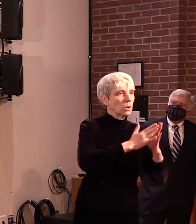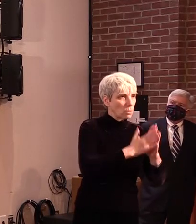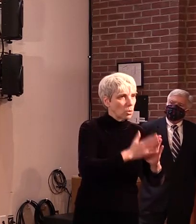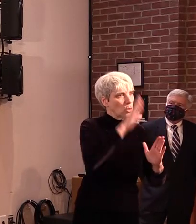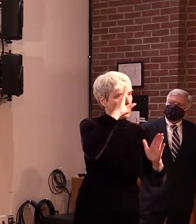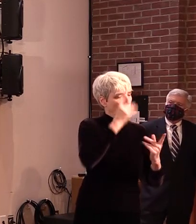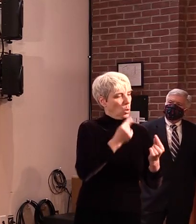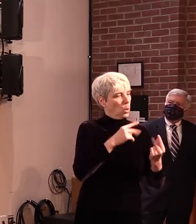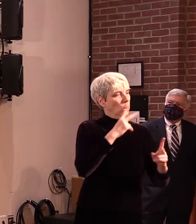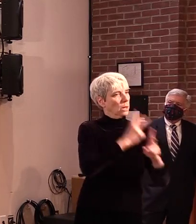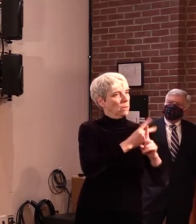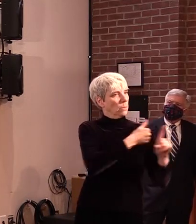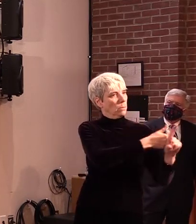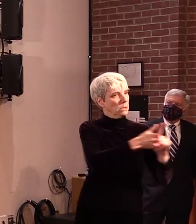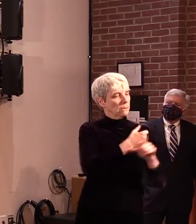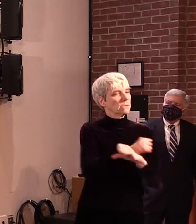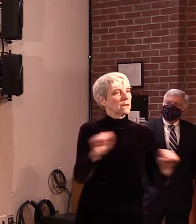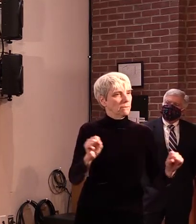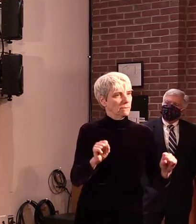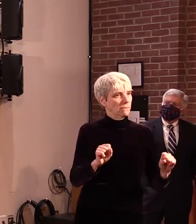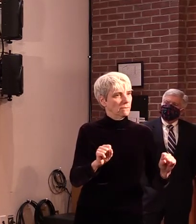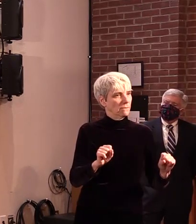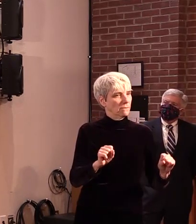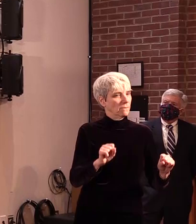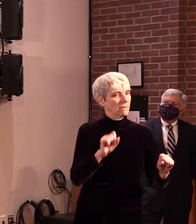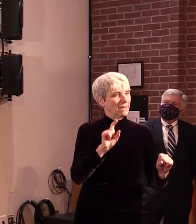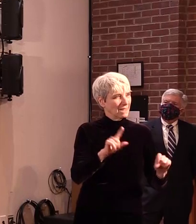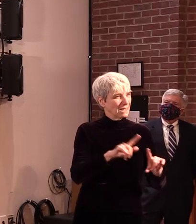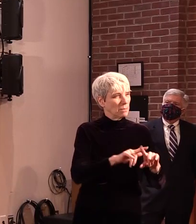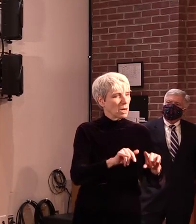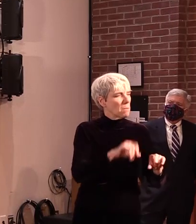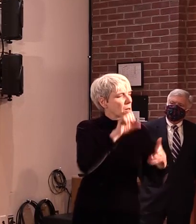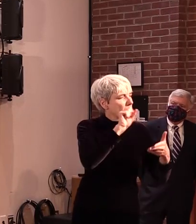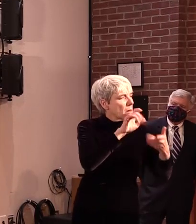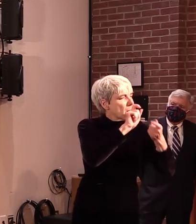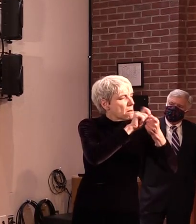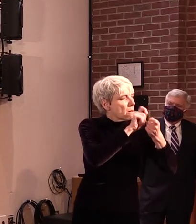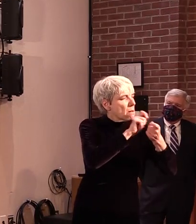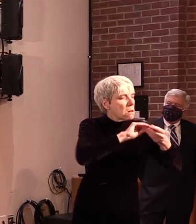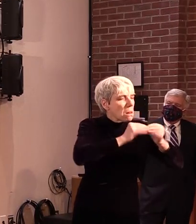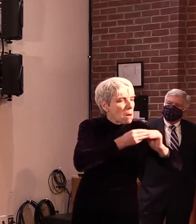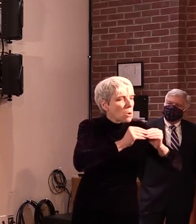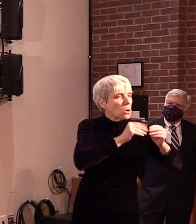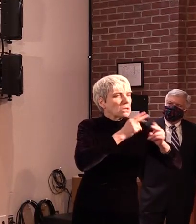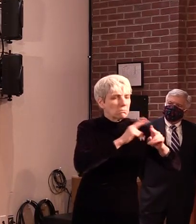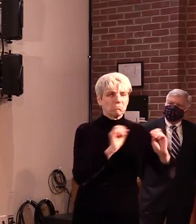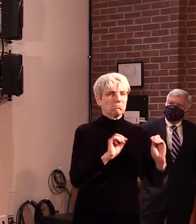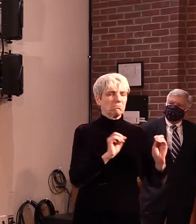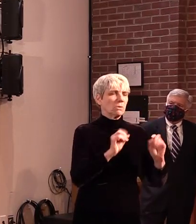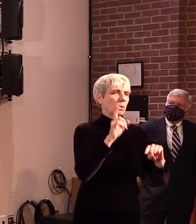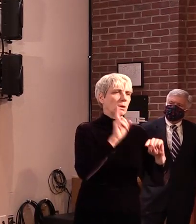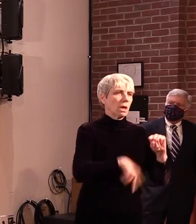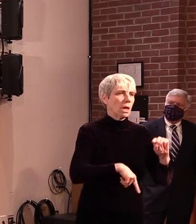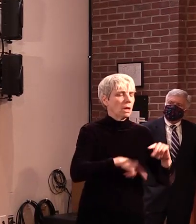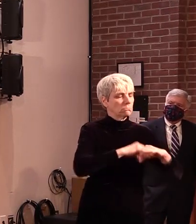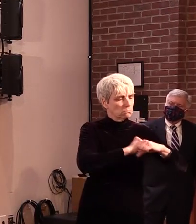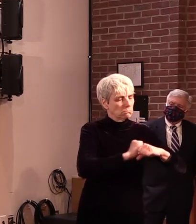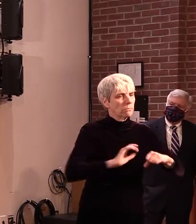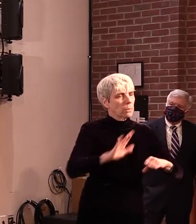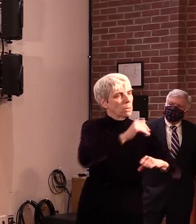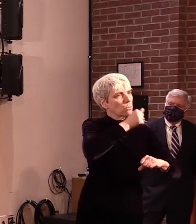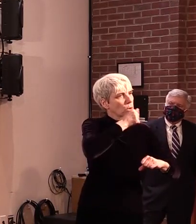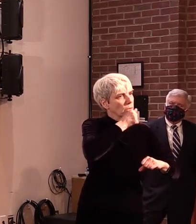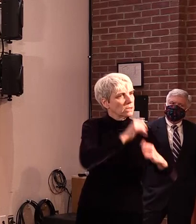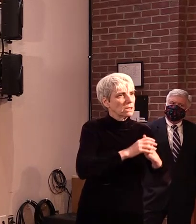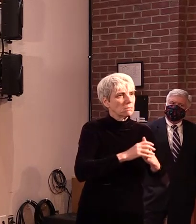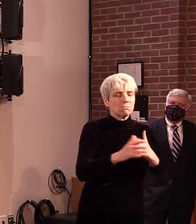please understand we have an obligation to protect the health privacy of individuals, which we've exercised in all other types of